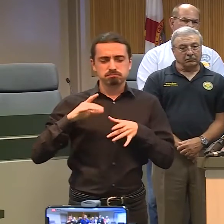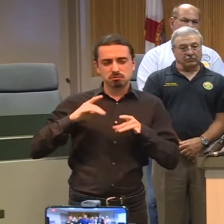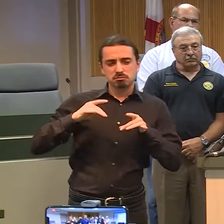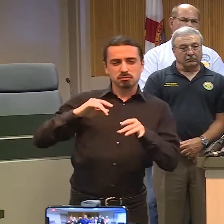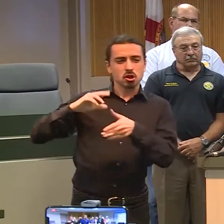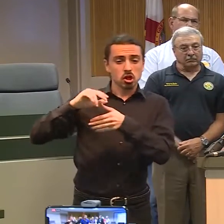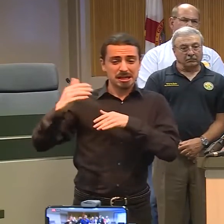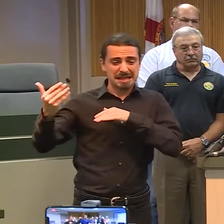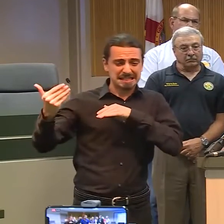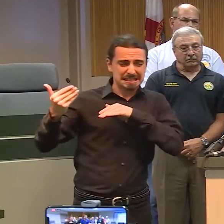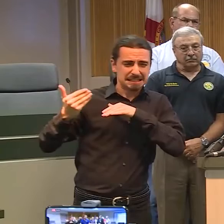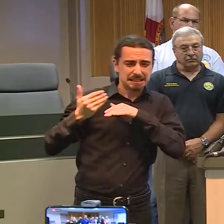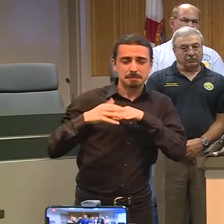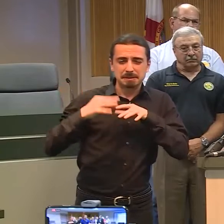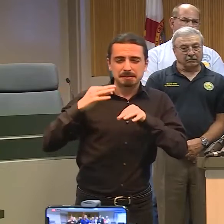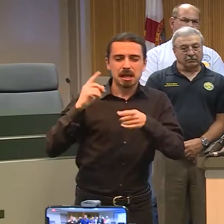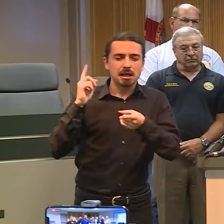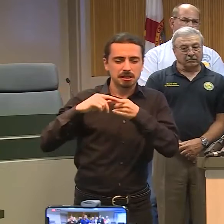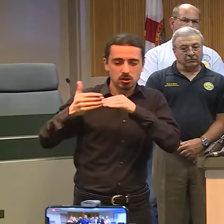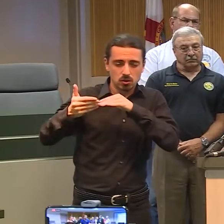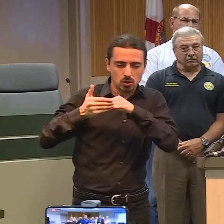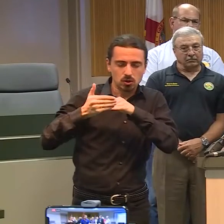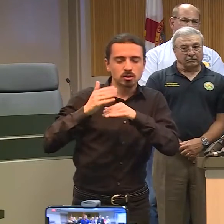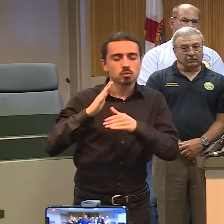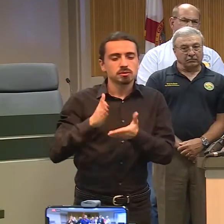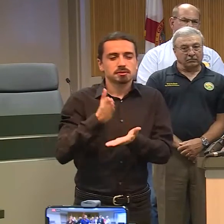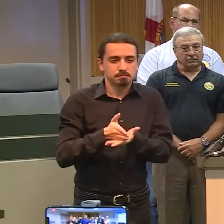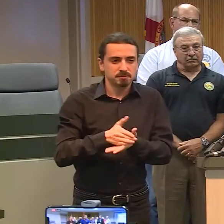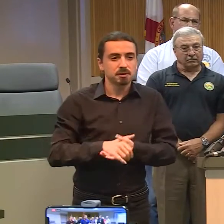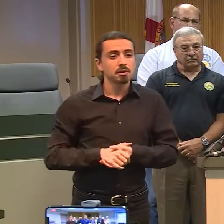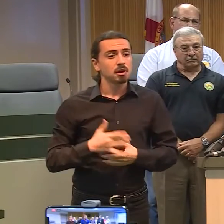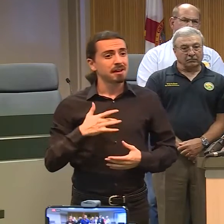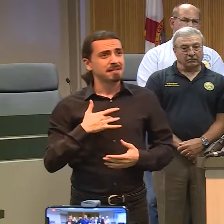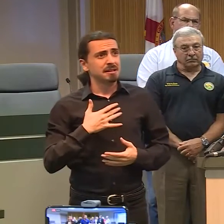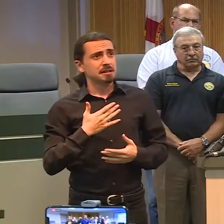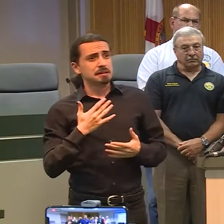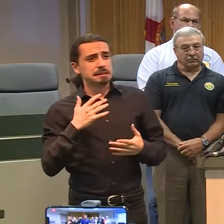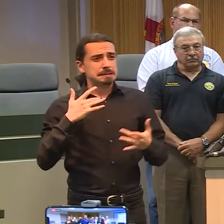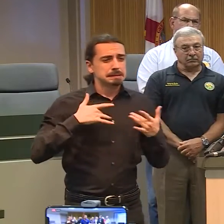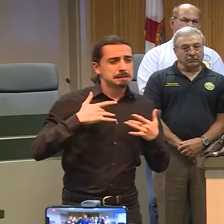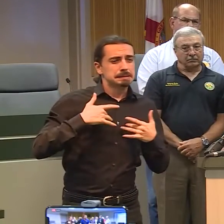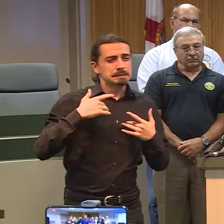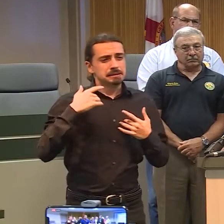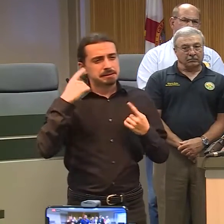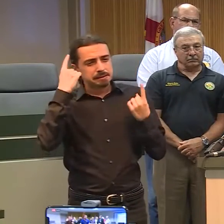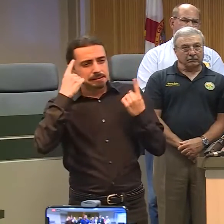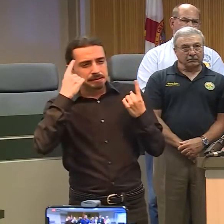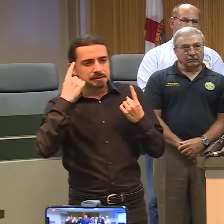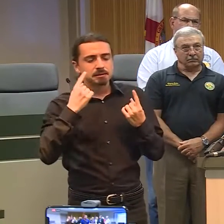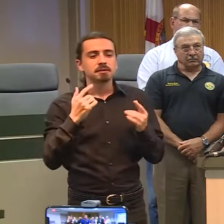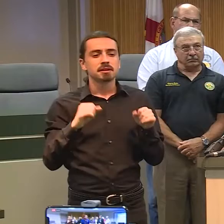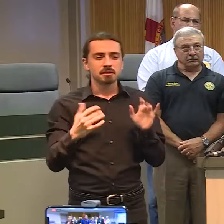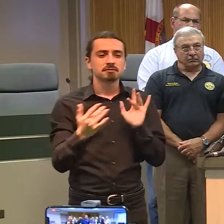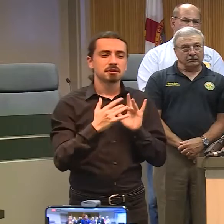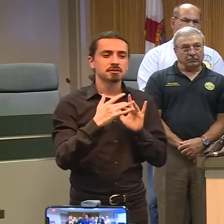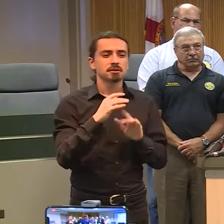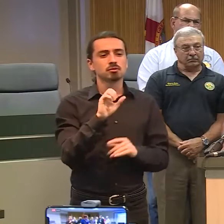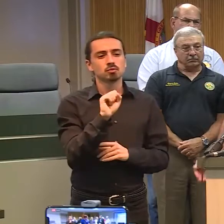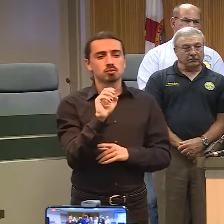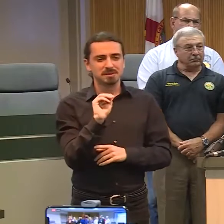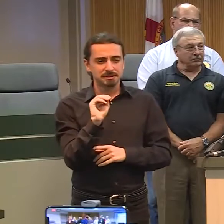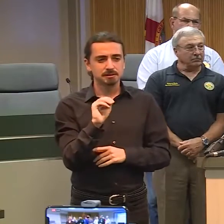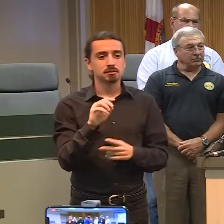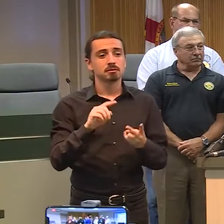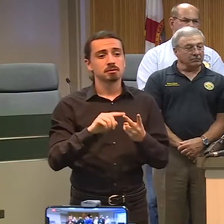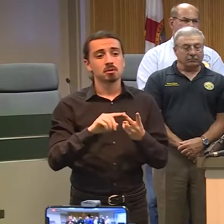out. And if there's, again, any questions, please let us know via social media or our contact information at the EOC. Thank you.